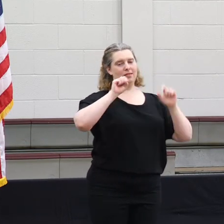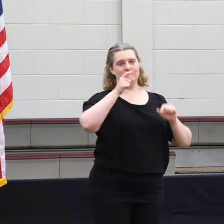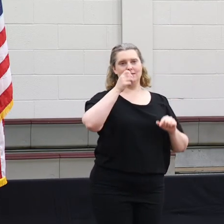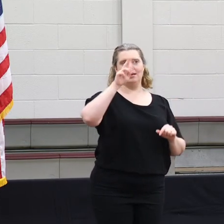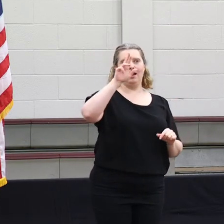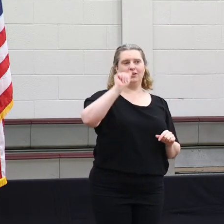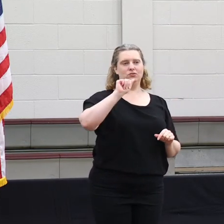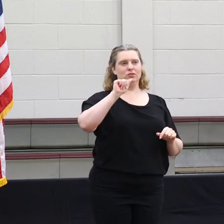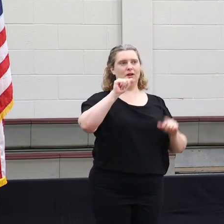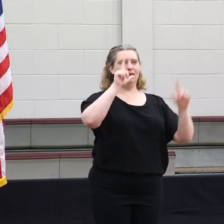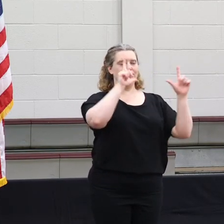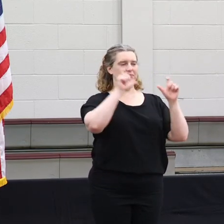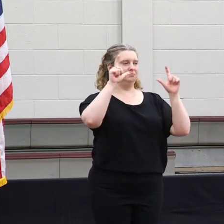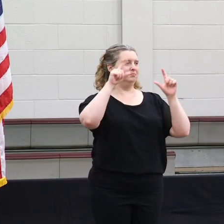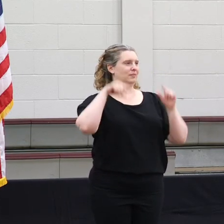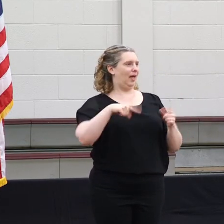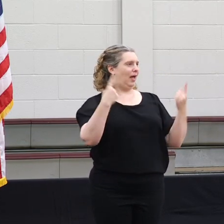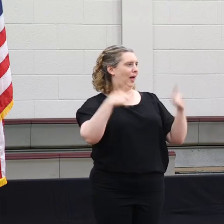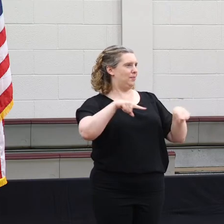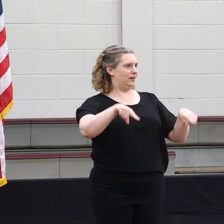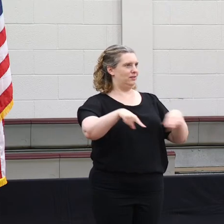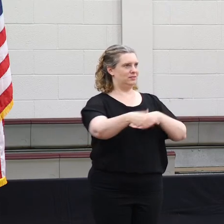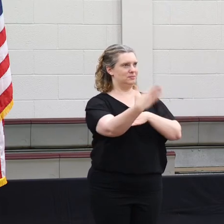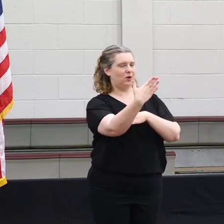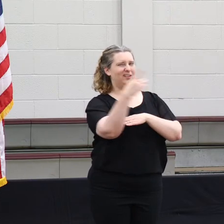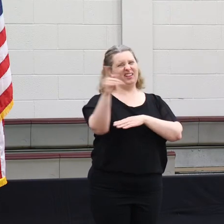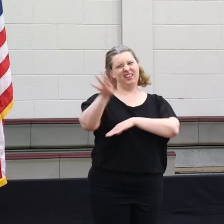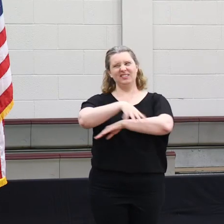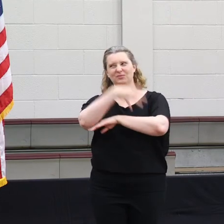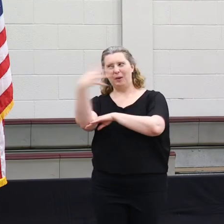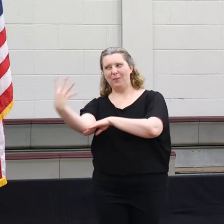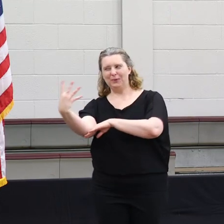took one lovely morning at Bristol Central High School. He likes rainbows.